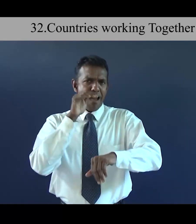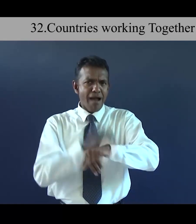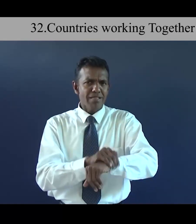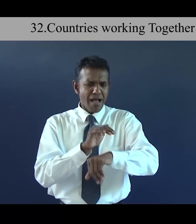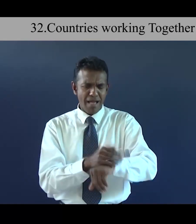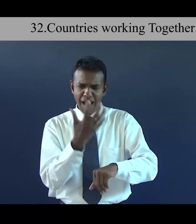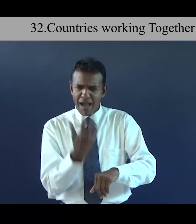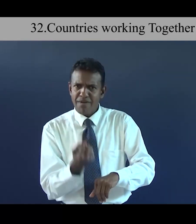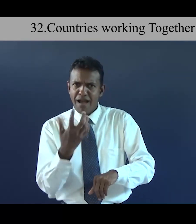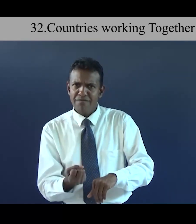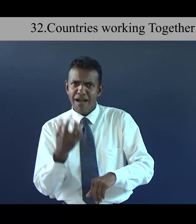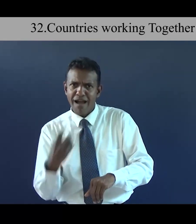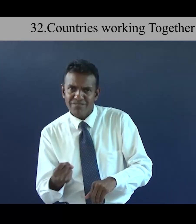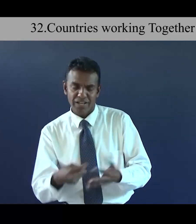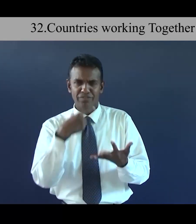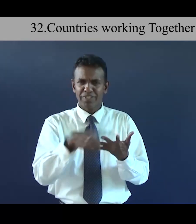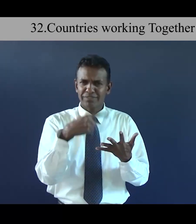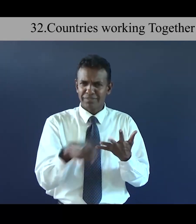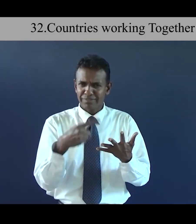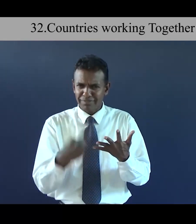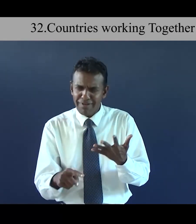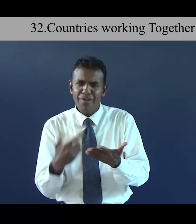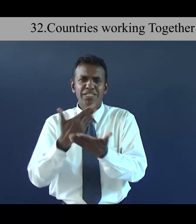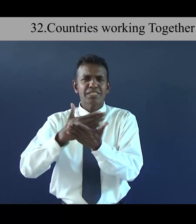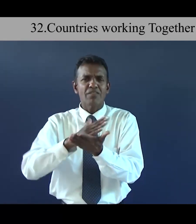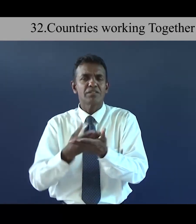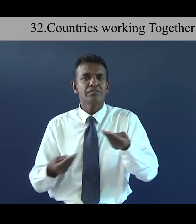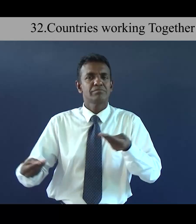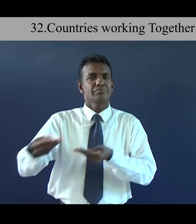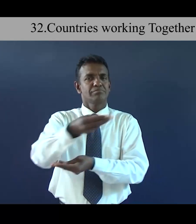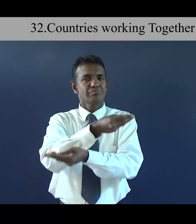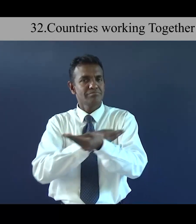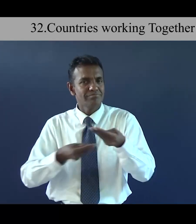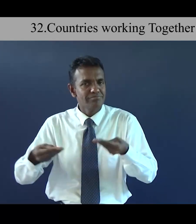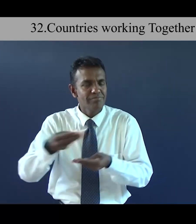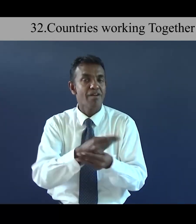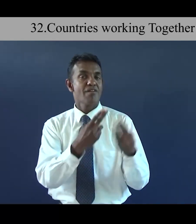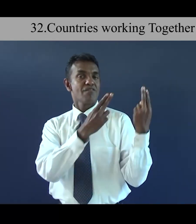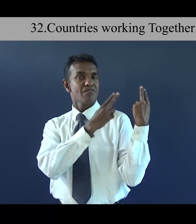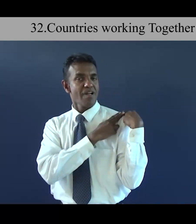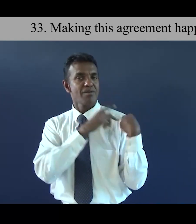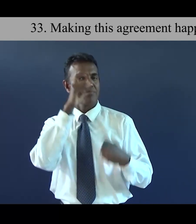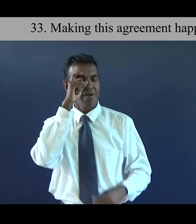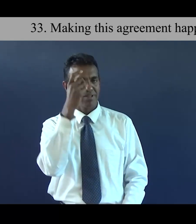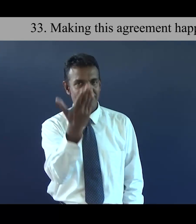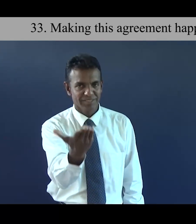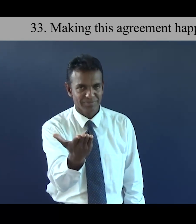government dealing with making this agreement happen. Have a way